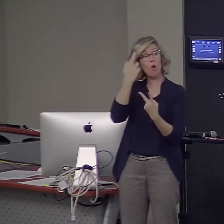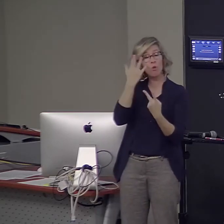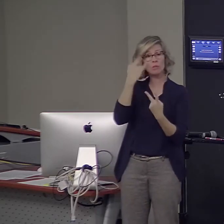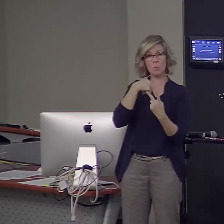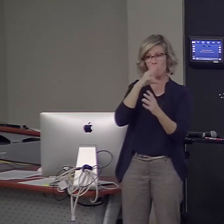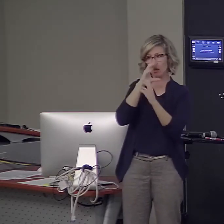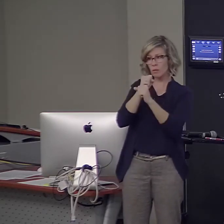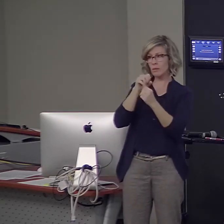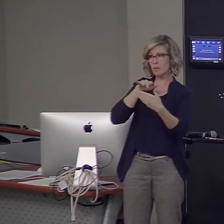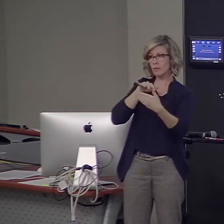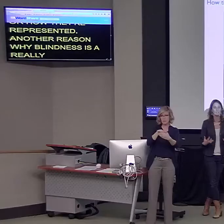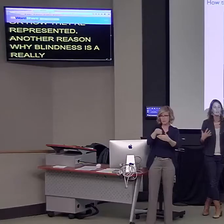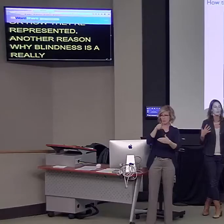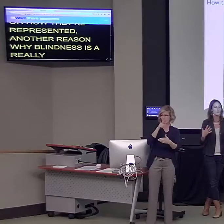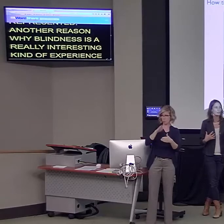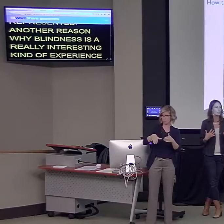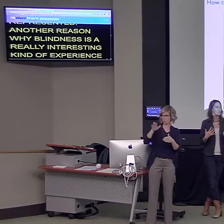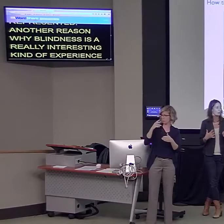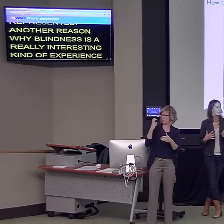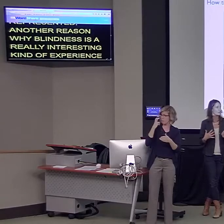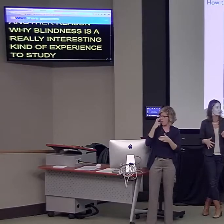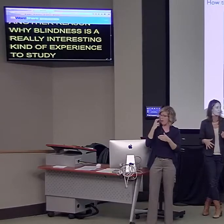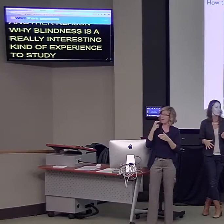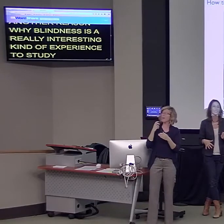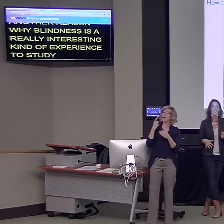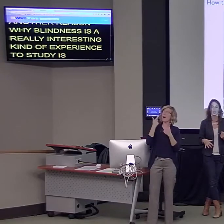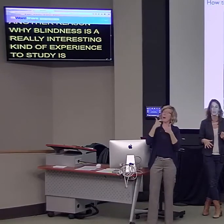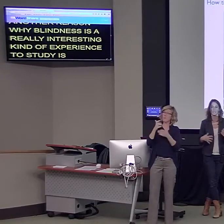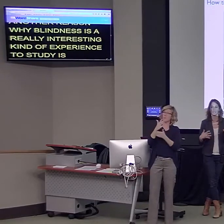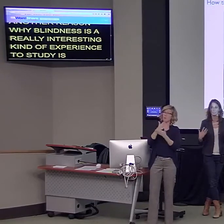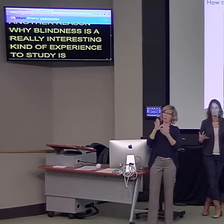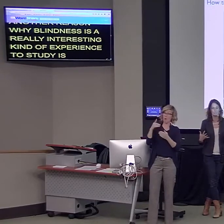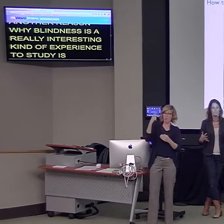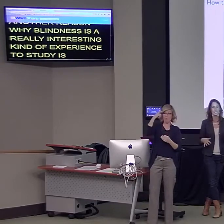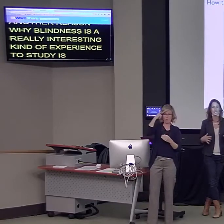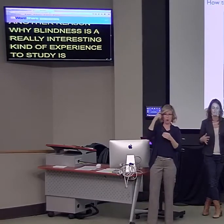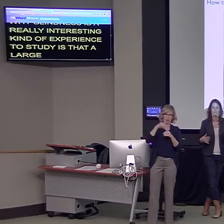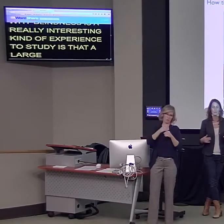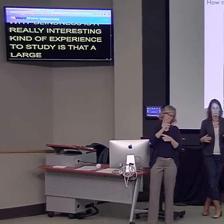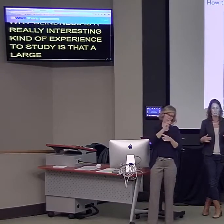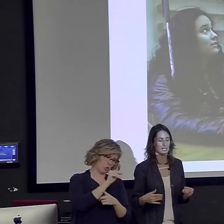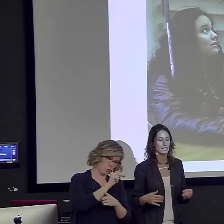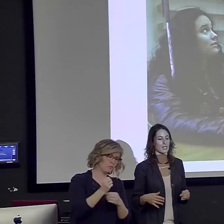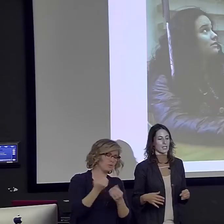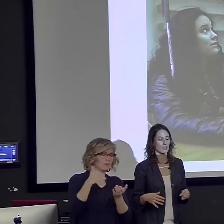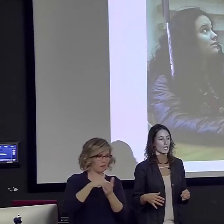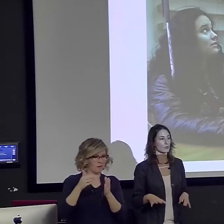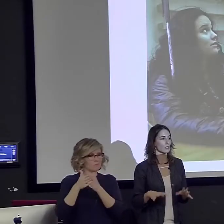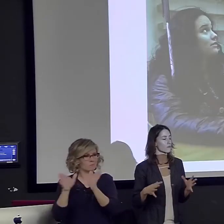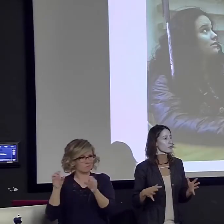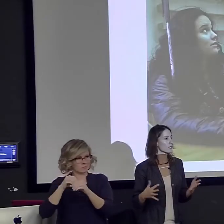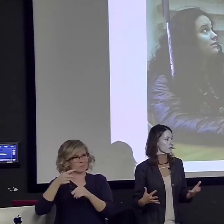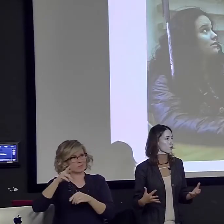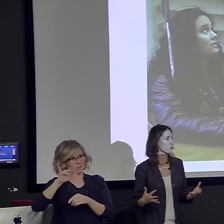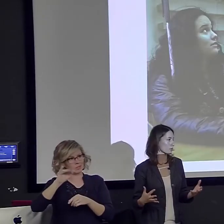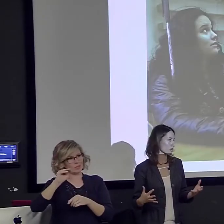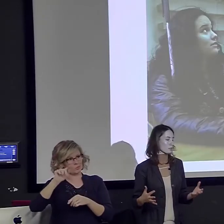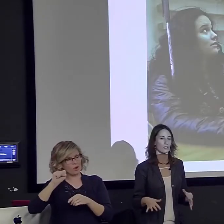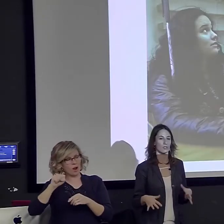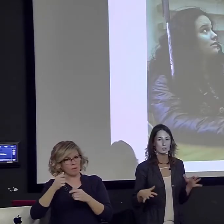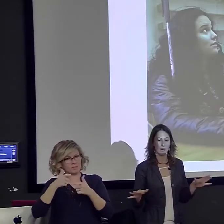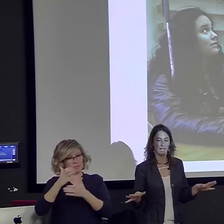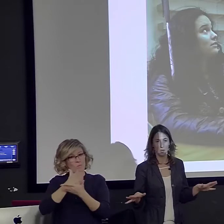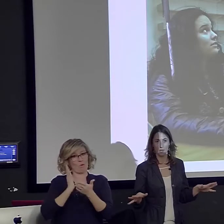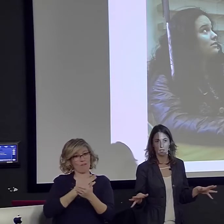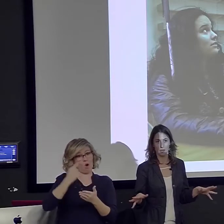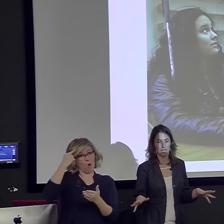kind of experience to study is that a large part of the brain in humans, and again in primates, in general, is devoted to visual perception.